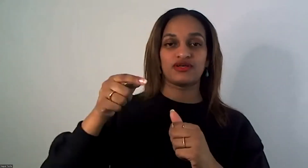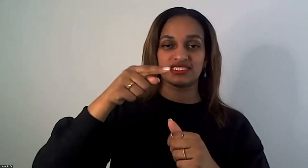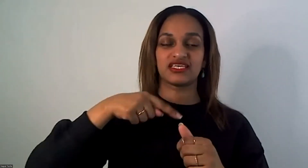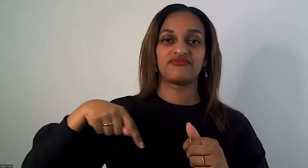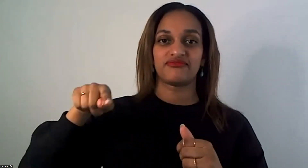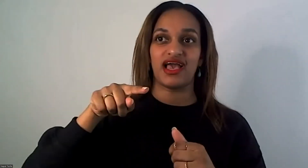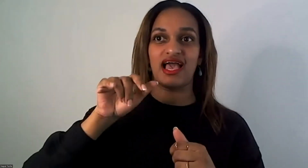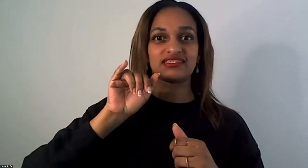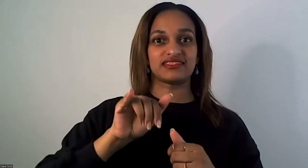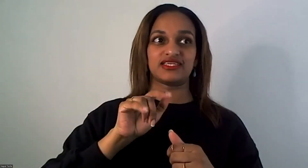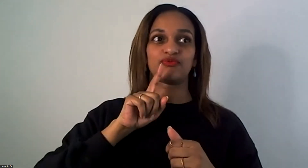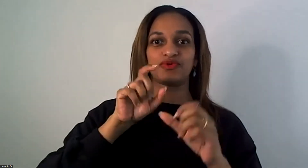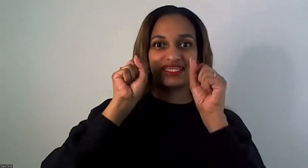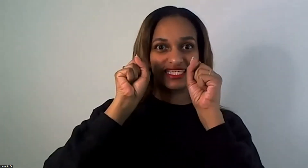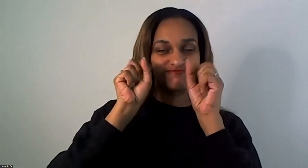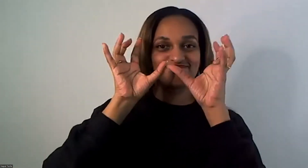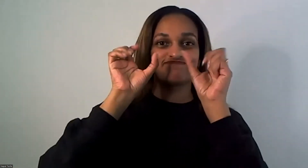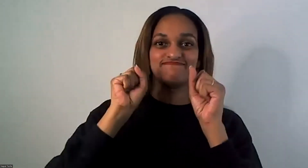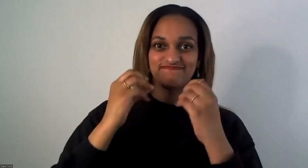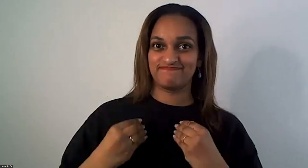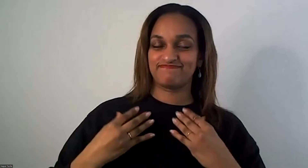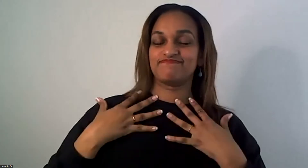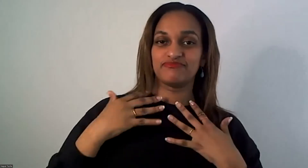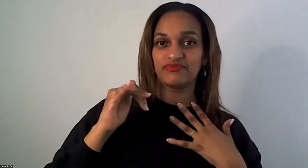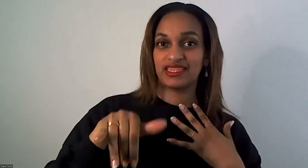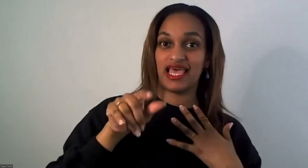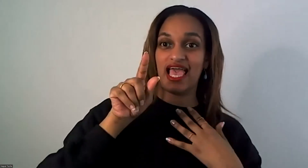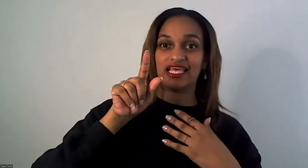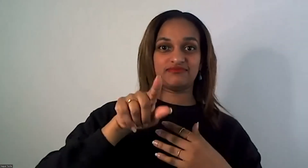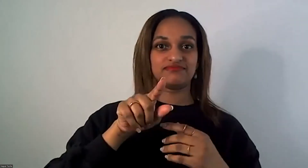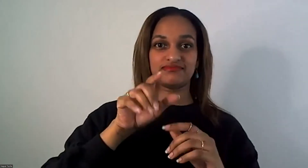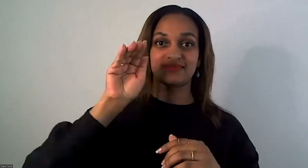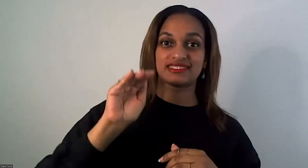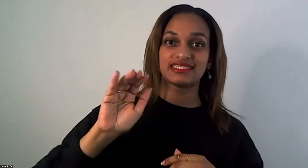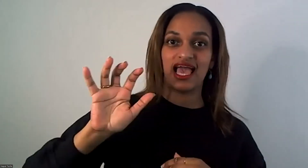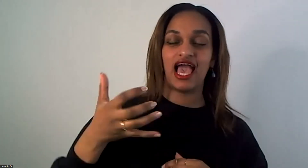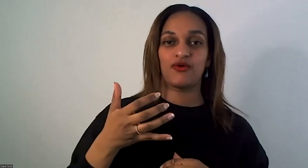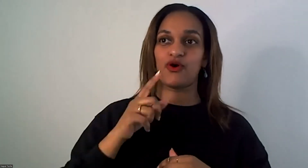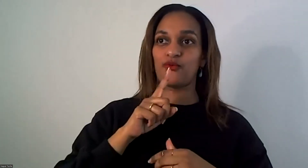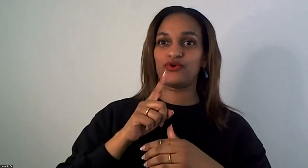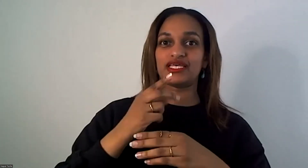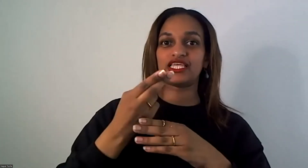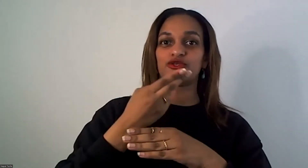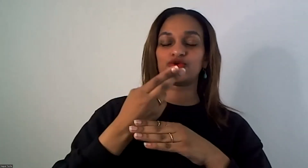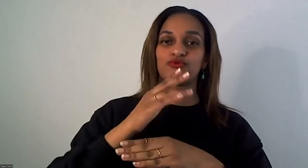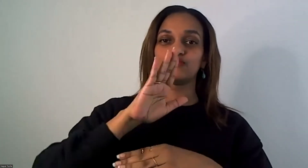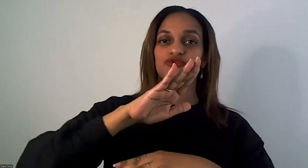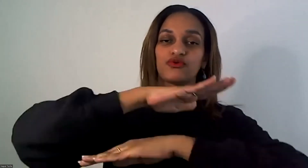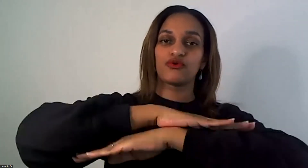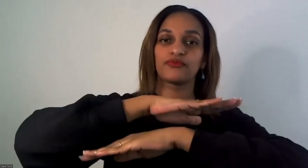I speak for most of us here when I say it was so amazing and so inspiring to hear